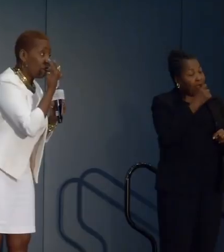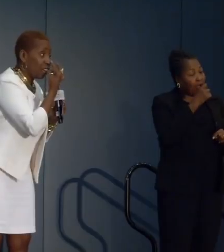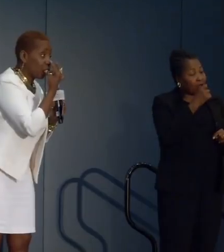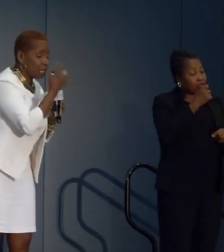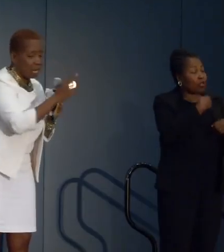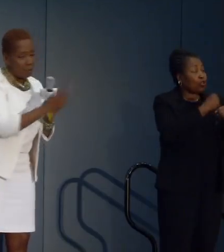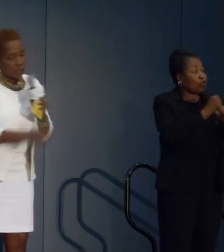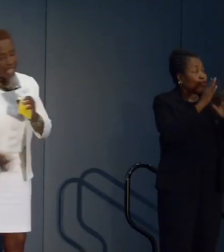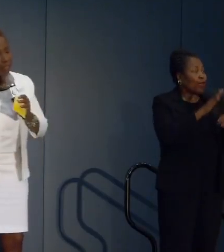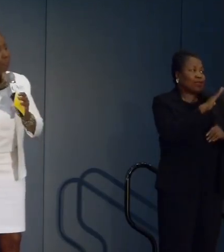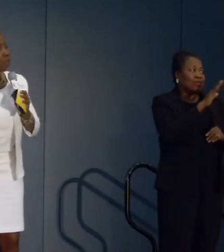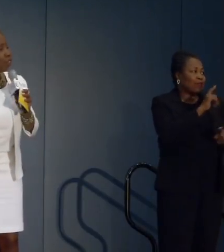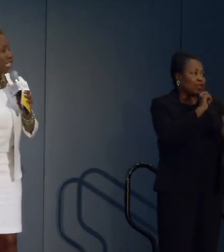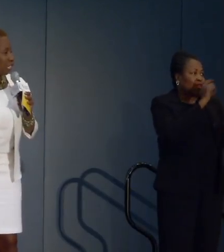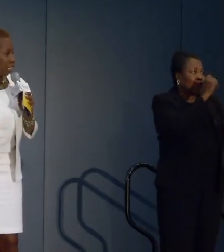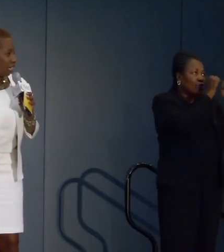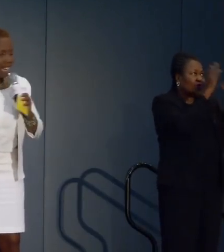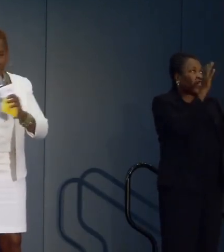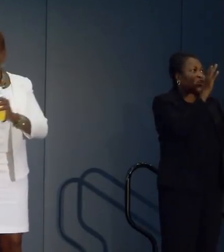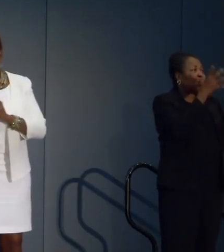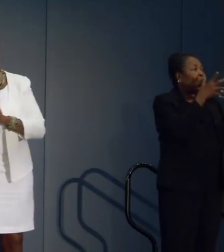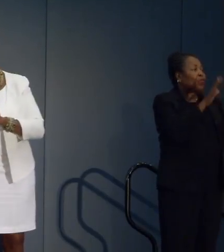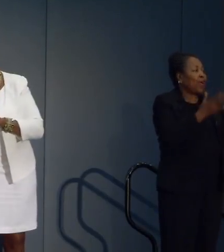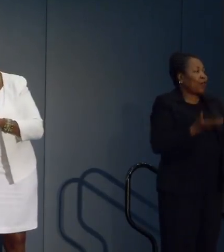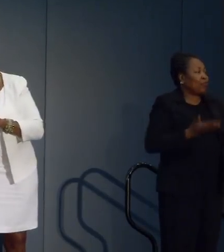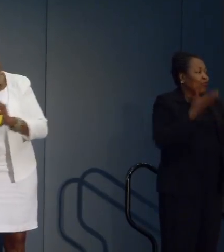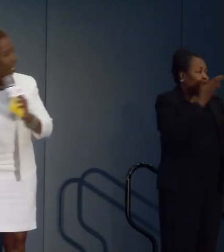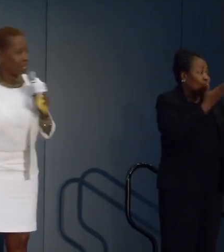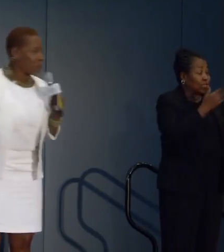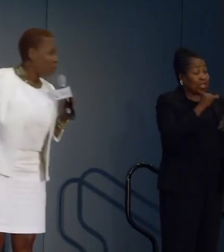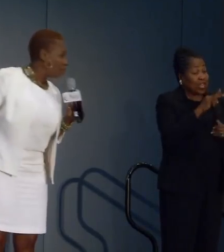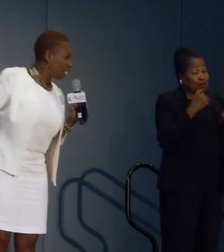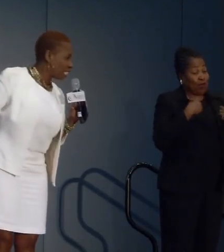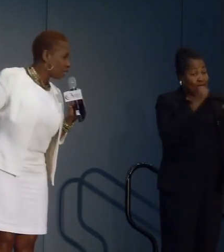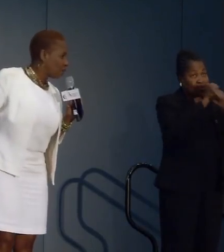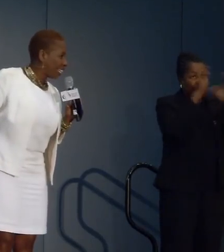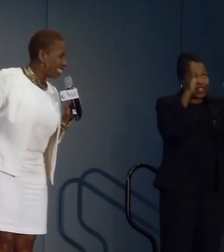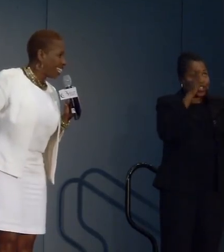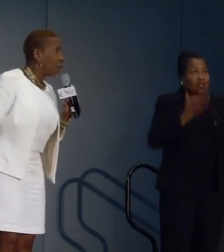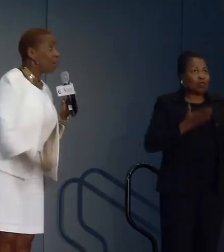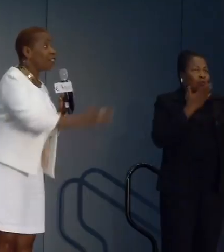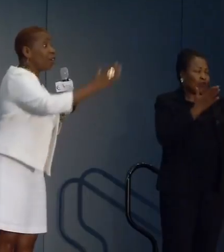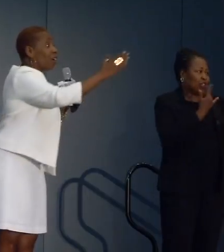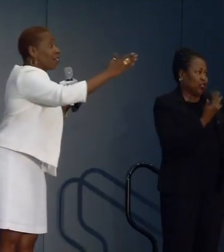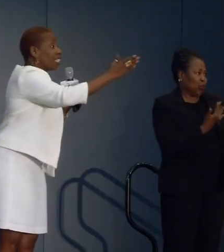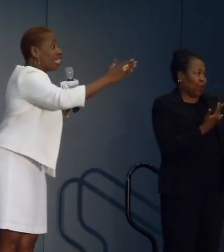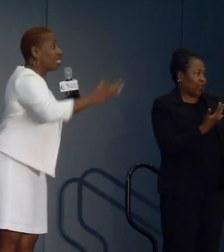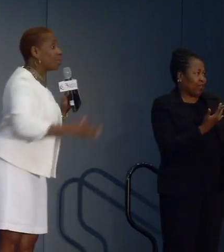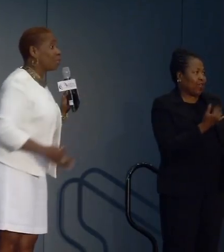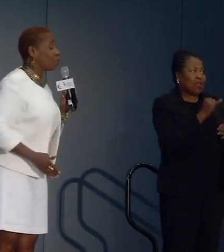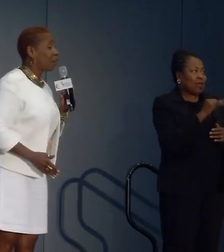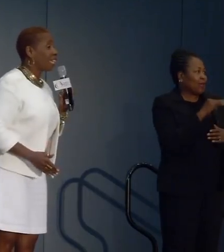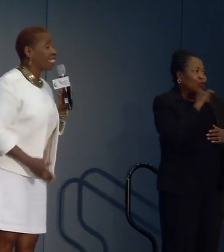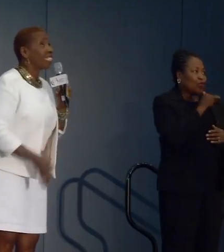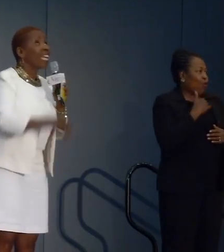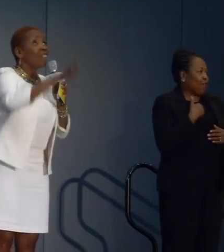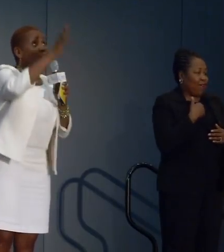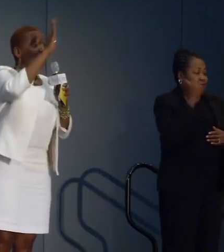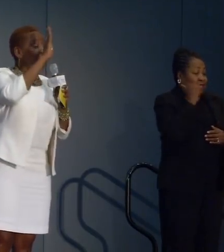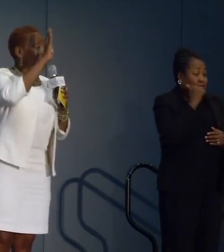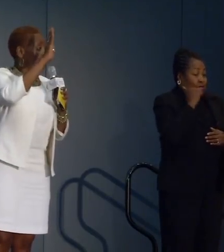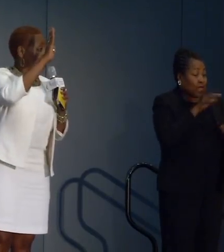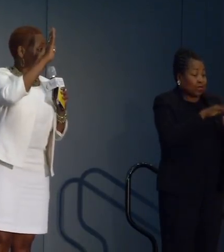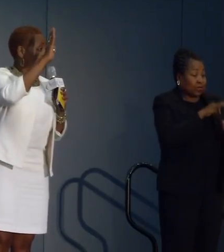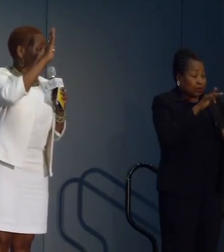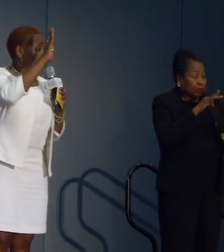gives you a vision without the provision. If you got the vision, the provision is waiting. But if you don't have a daily spiritual practice, if